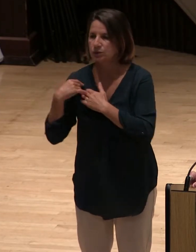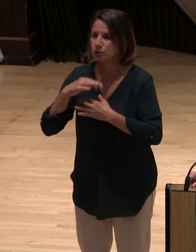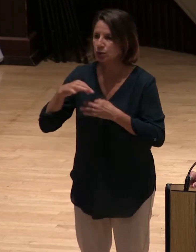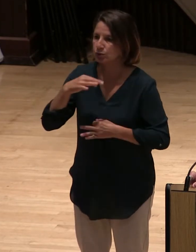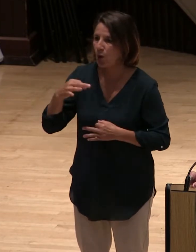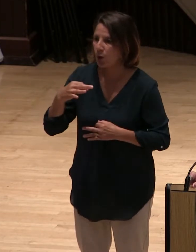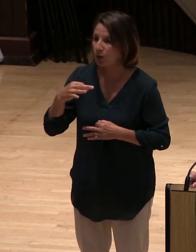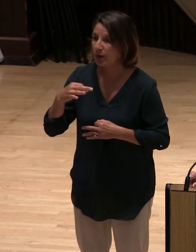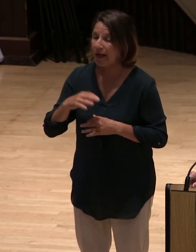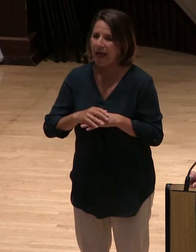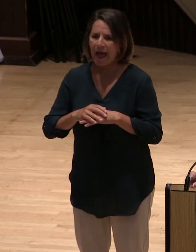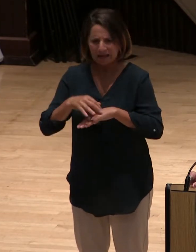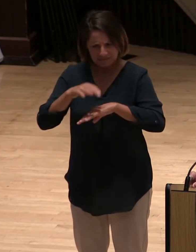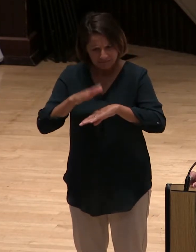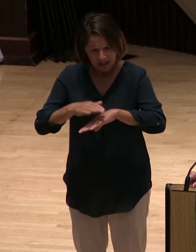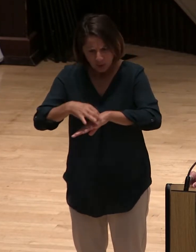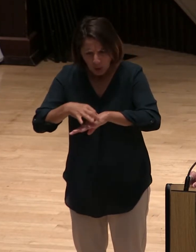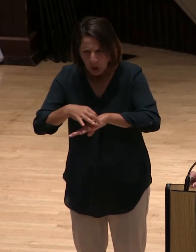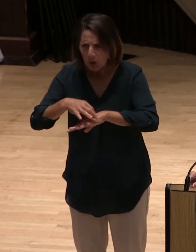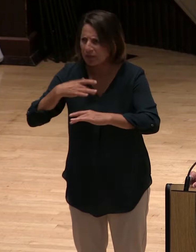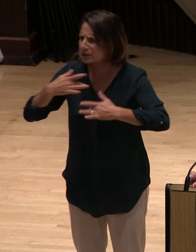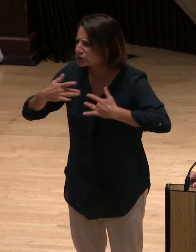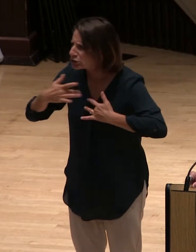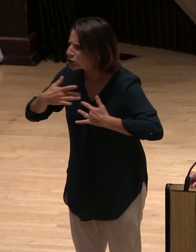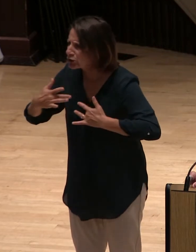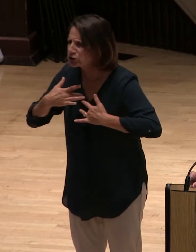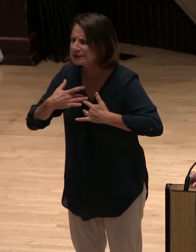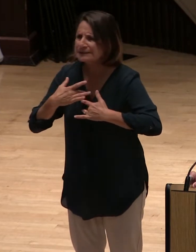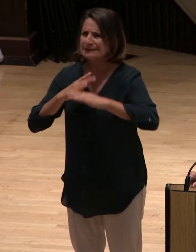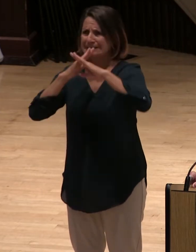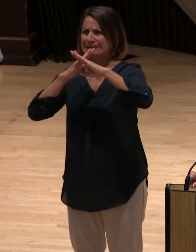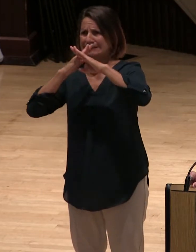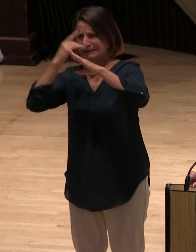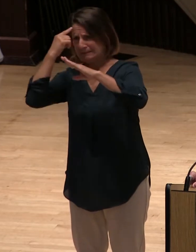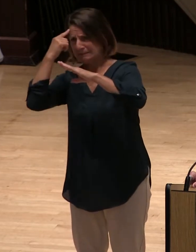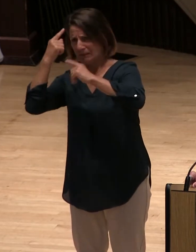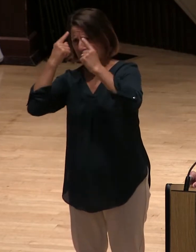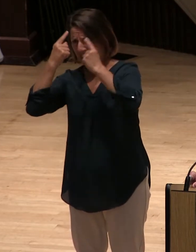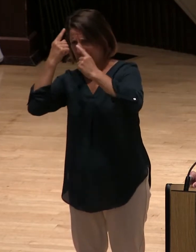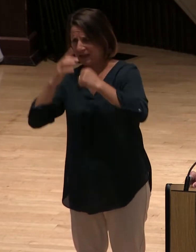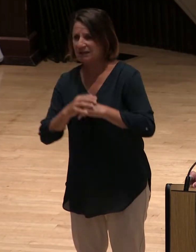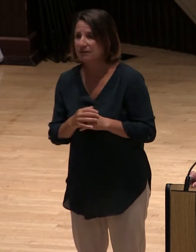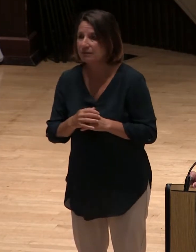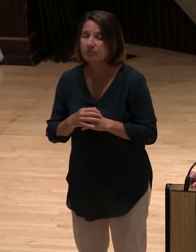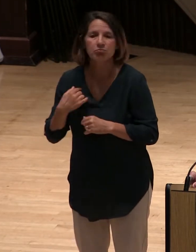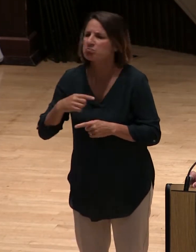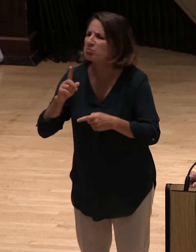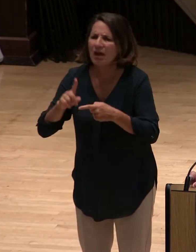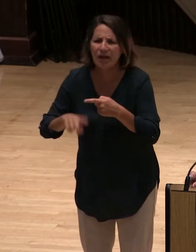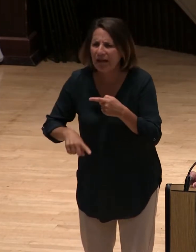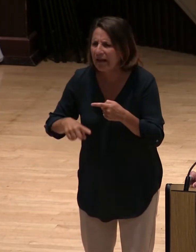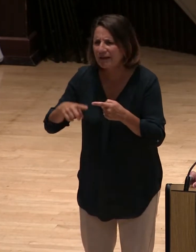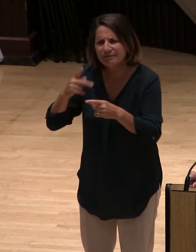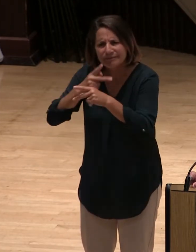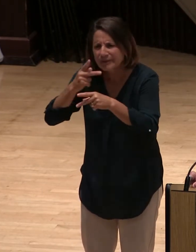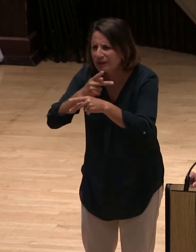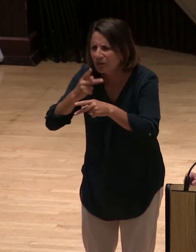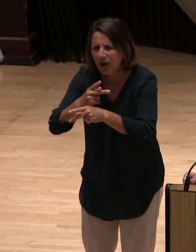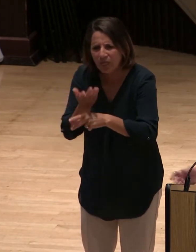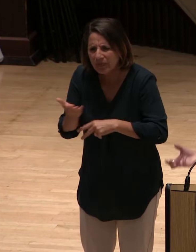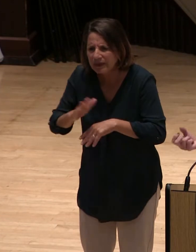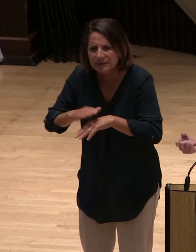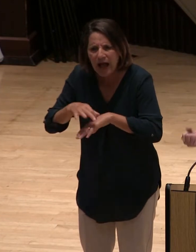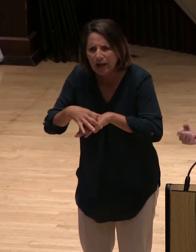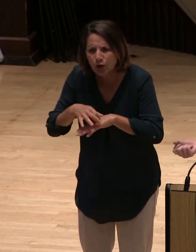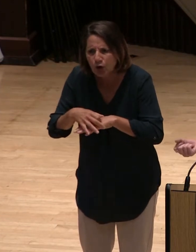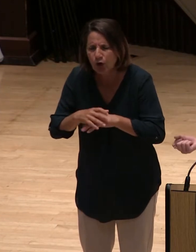weighs down the mind that has many concerns. We can hardly guess at the things on earth, and